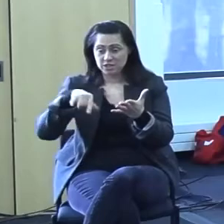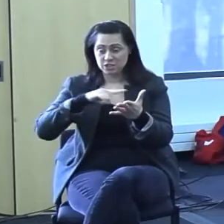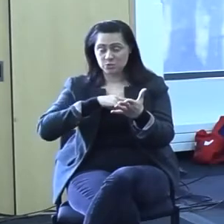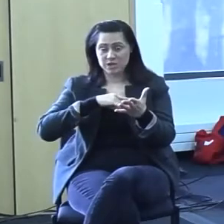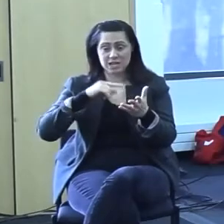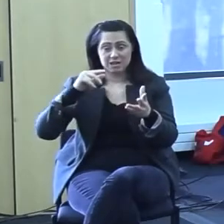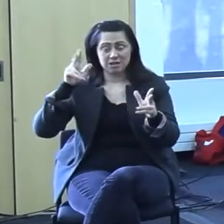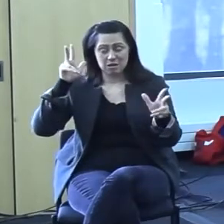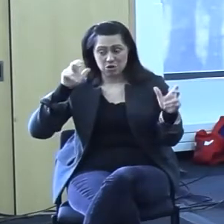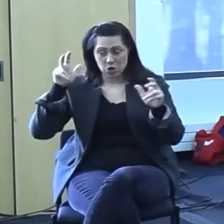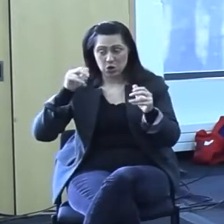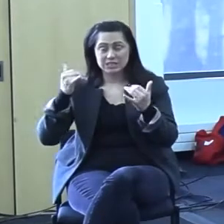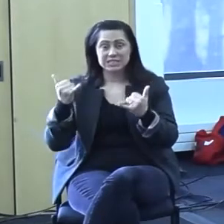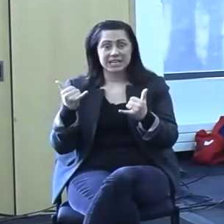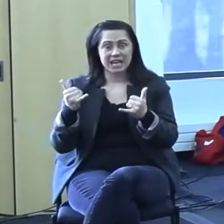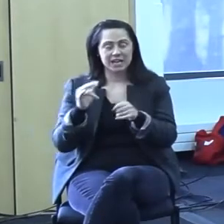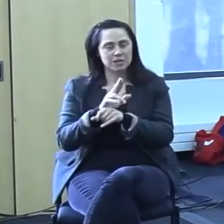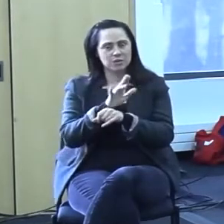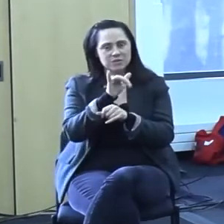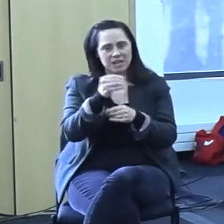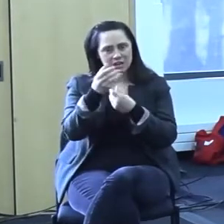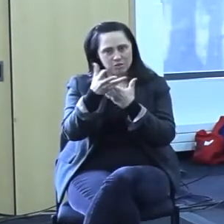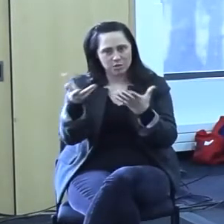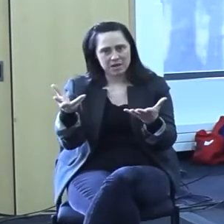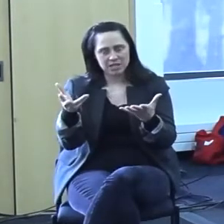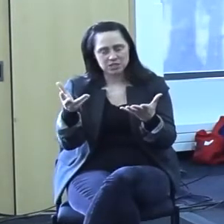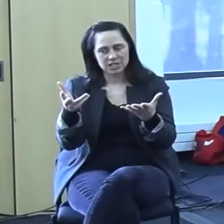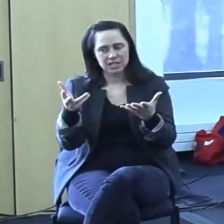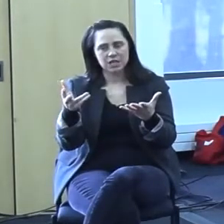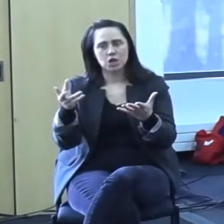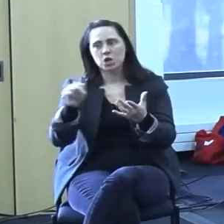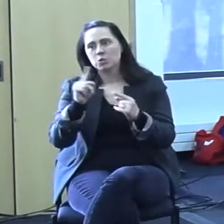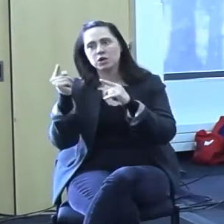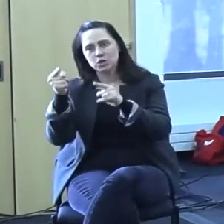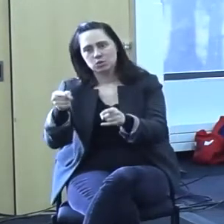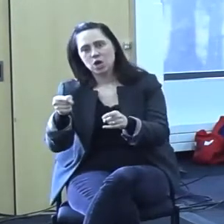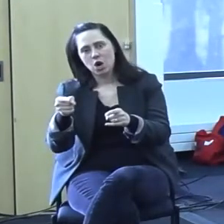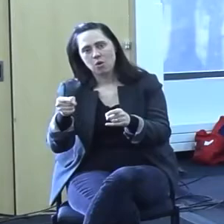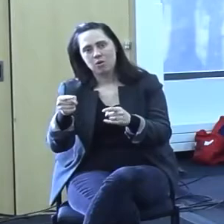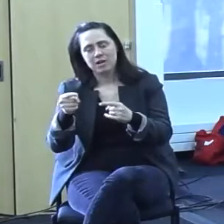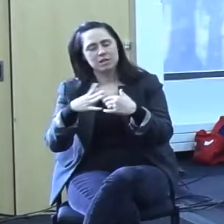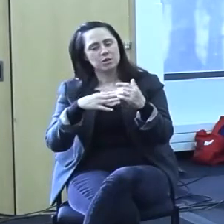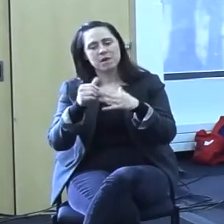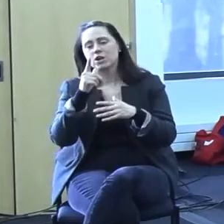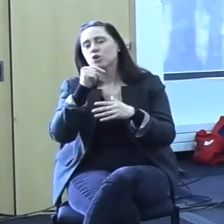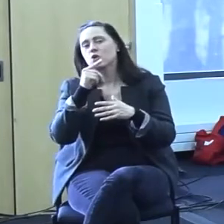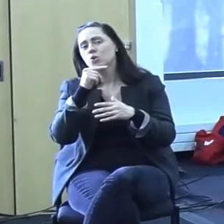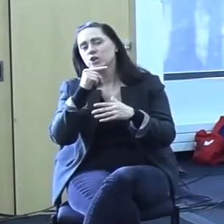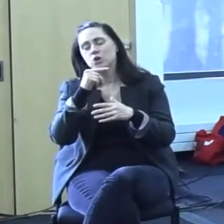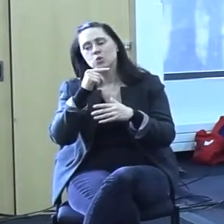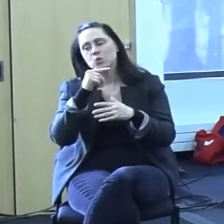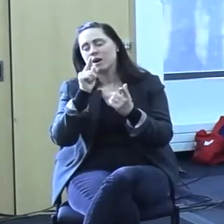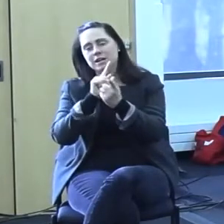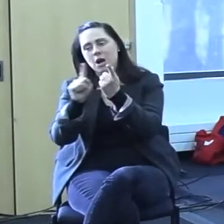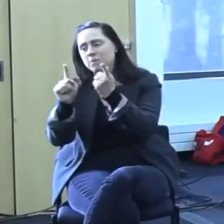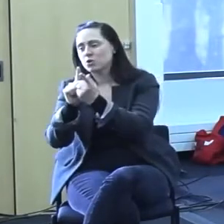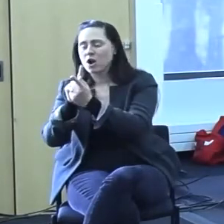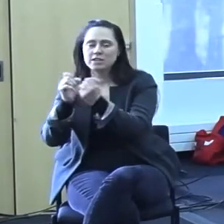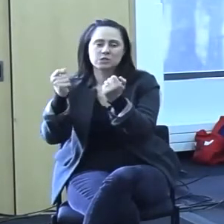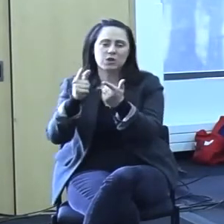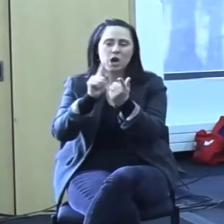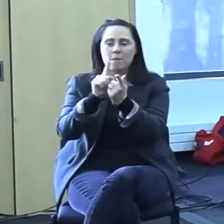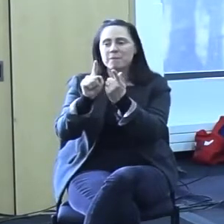hearing today and using it wherever you go, no matter like who you come across, we're all gonna come